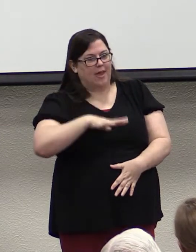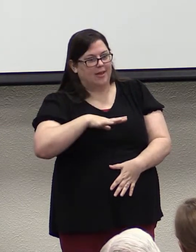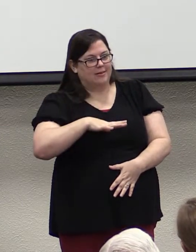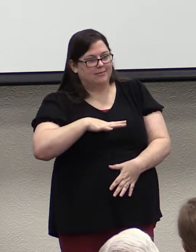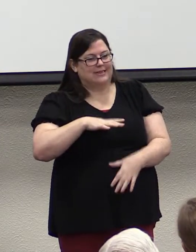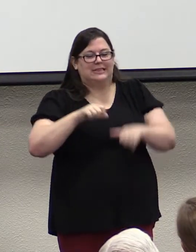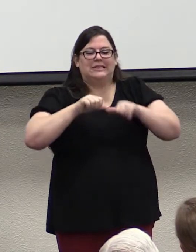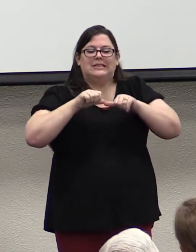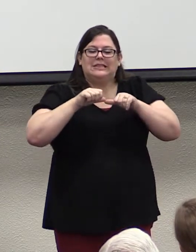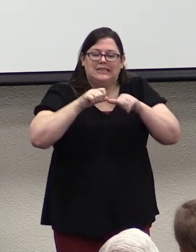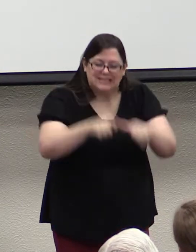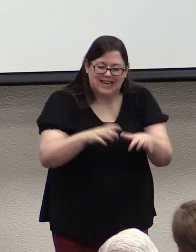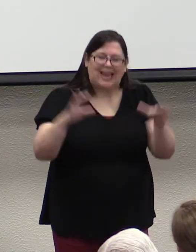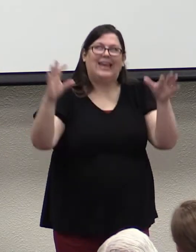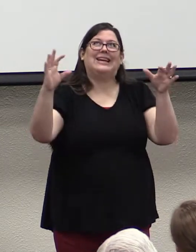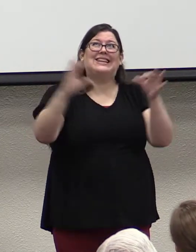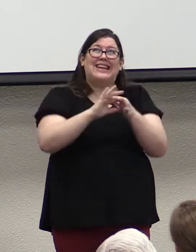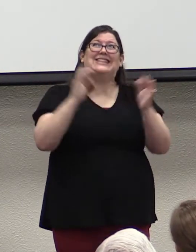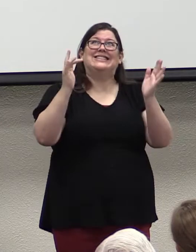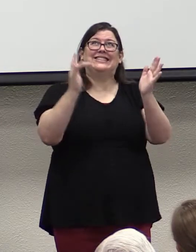Stay connected to Jesus.